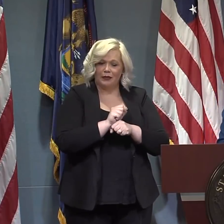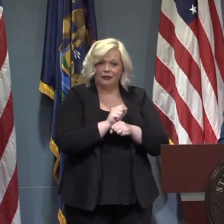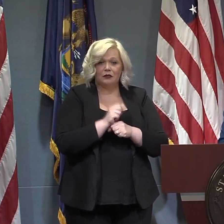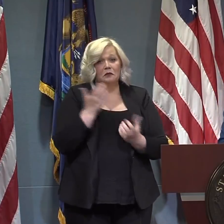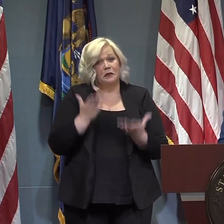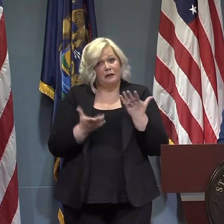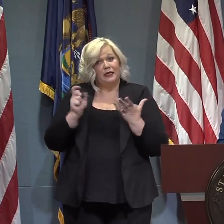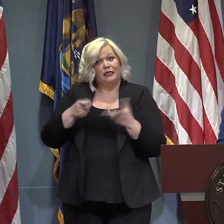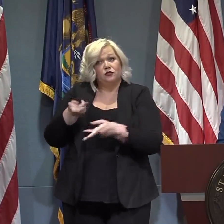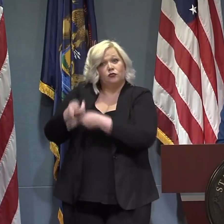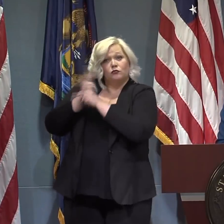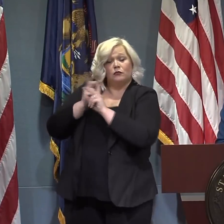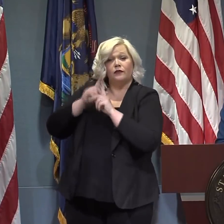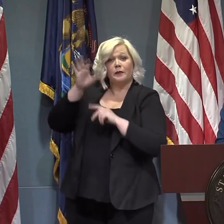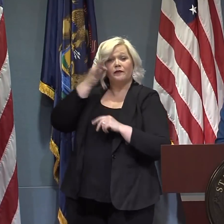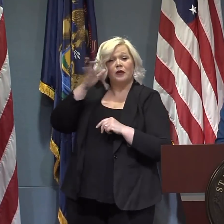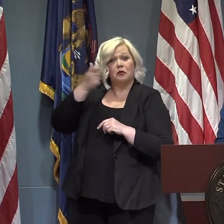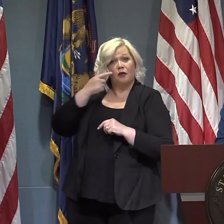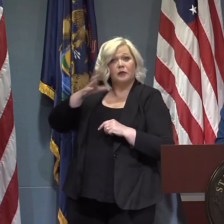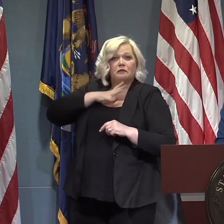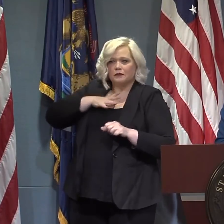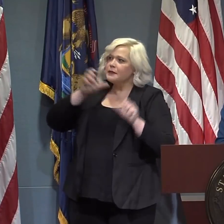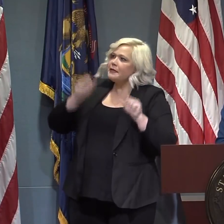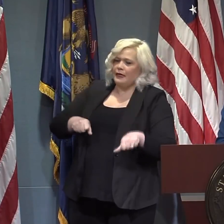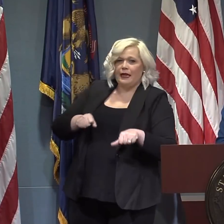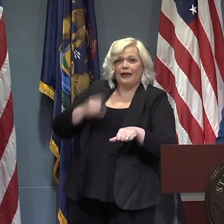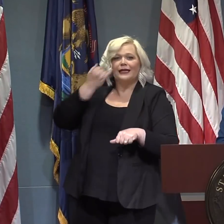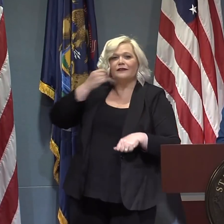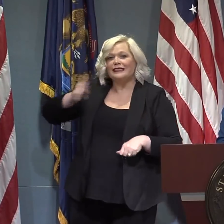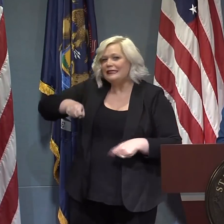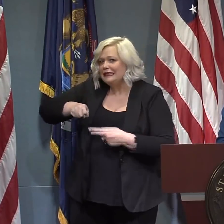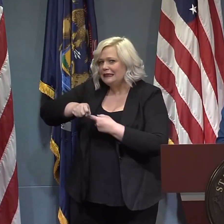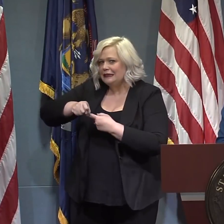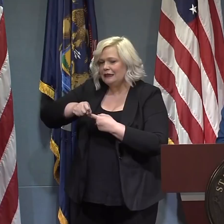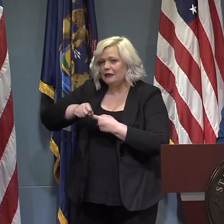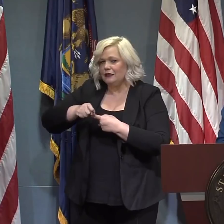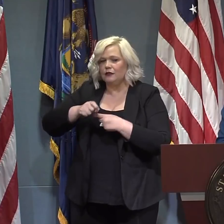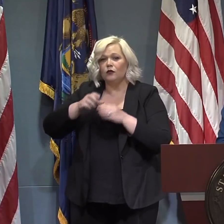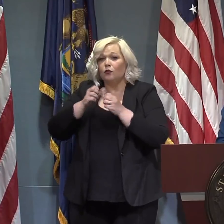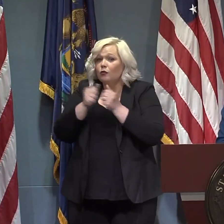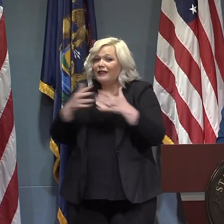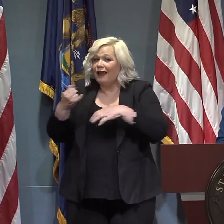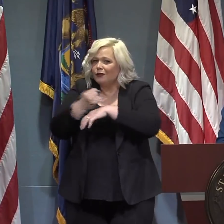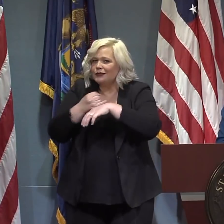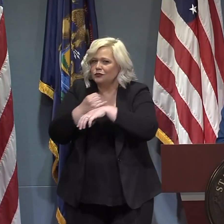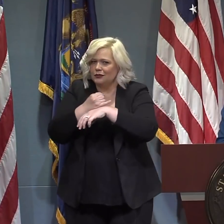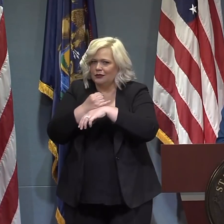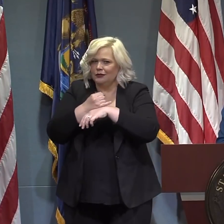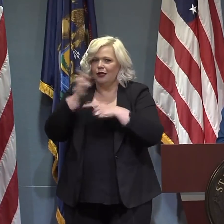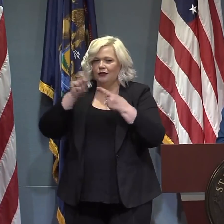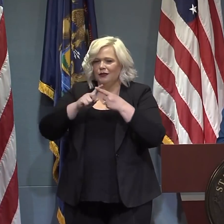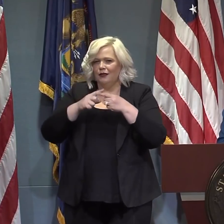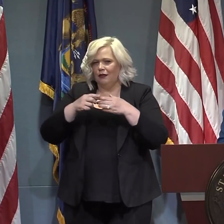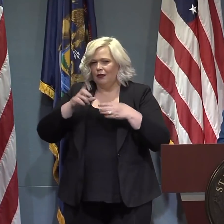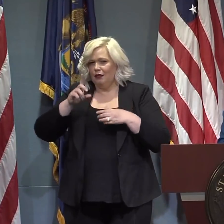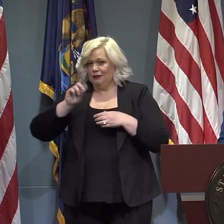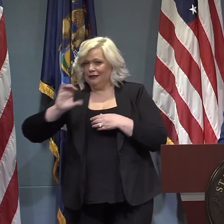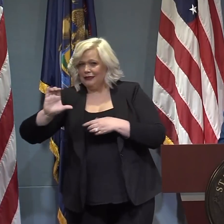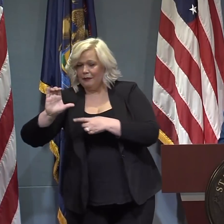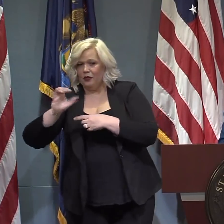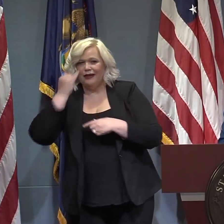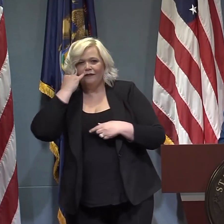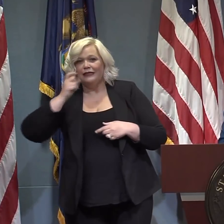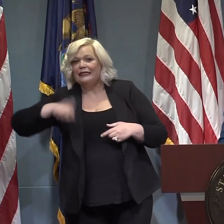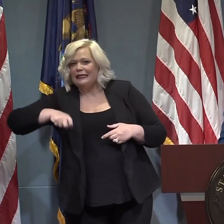do that if it's necessary. We'll borrow interest-free from the federal government through the end of the year if it